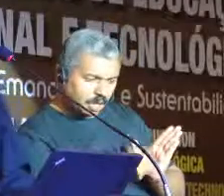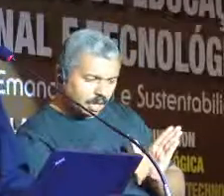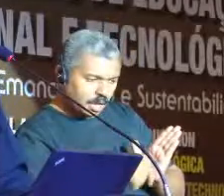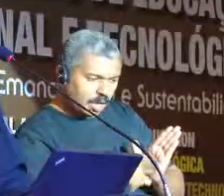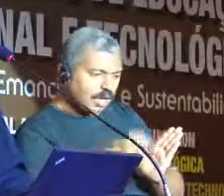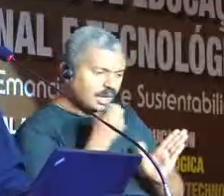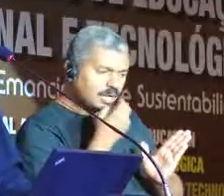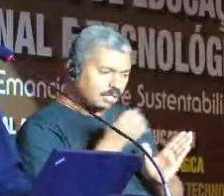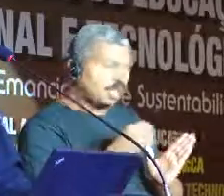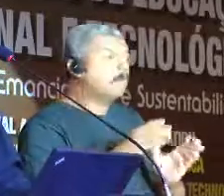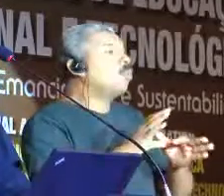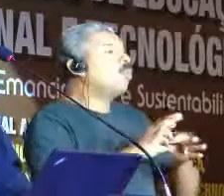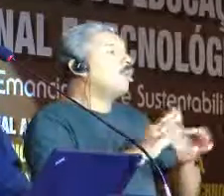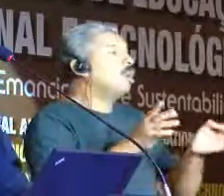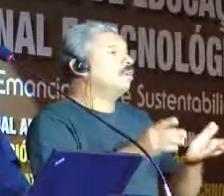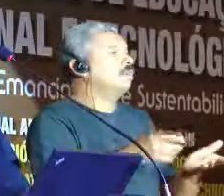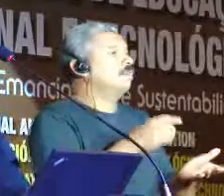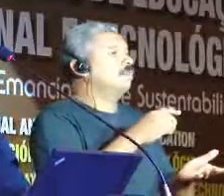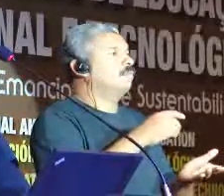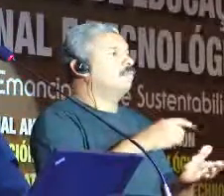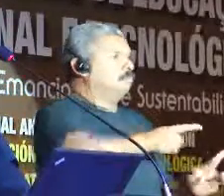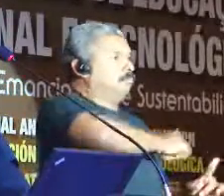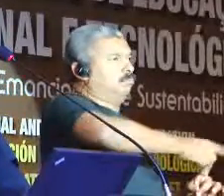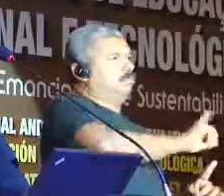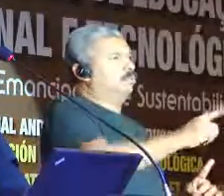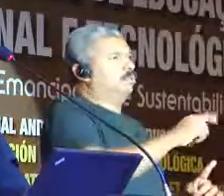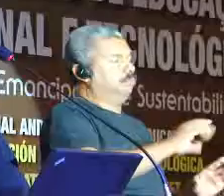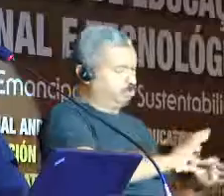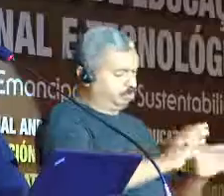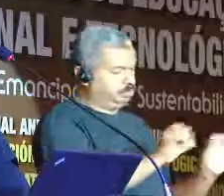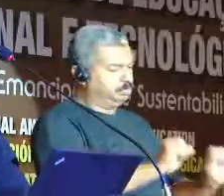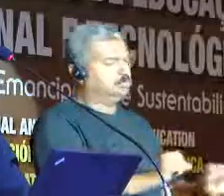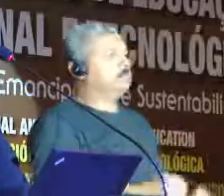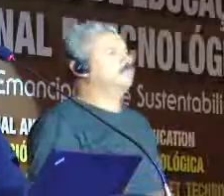a free and open source project.